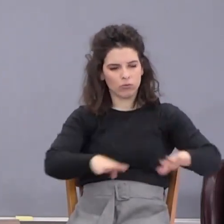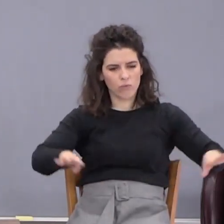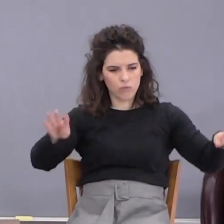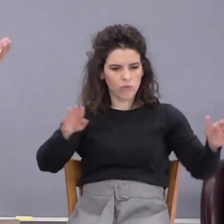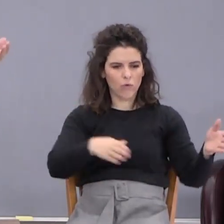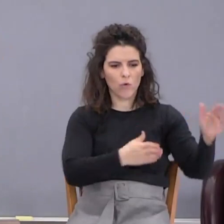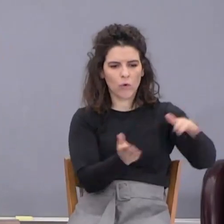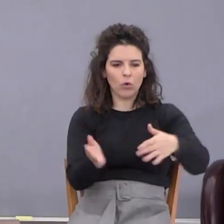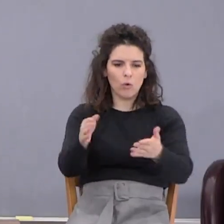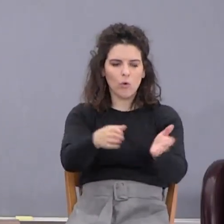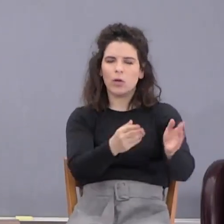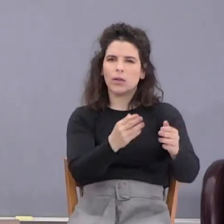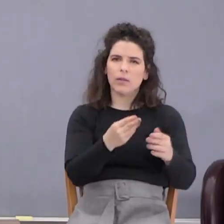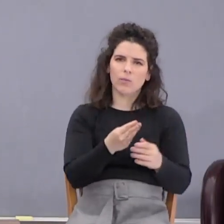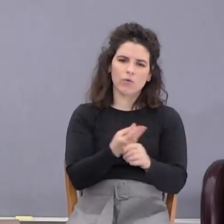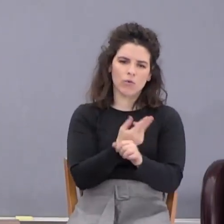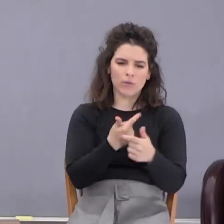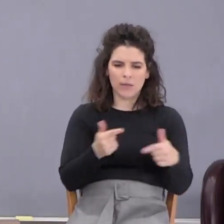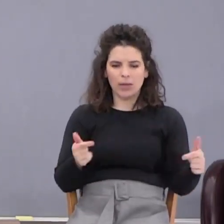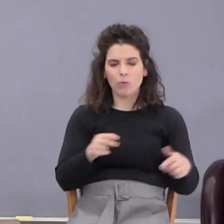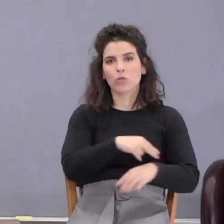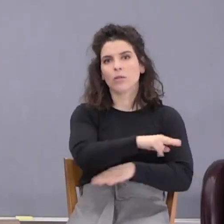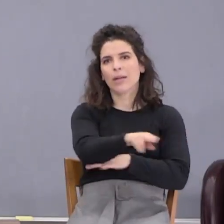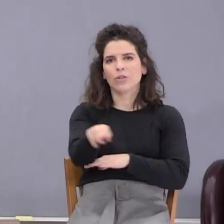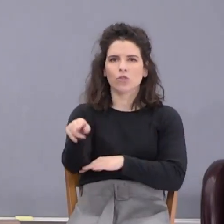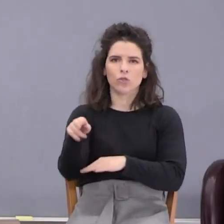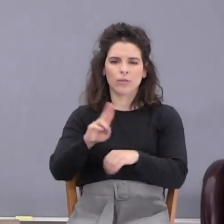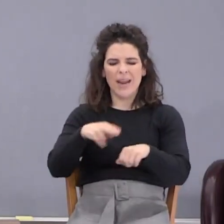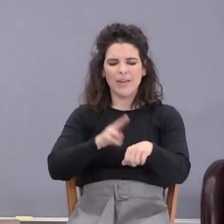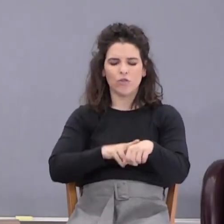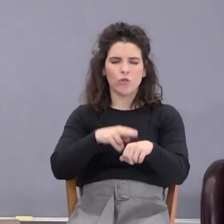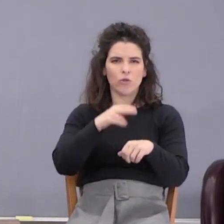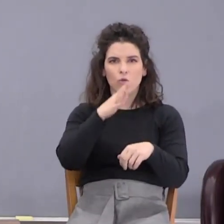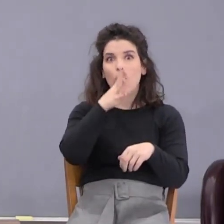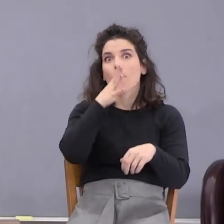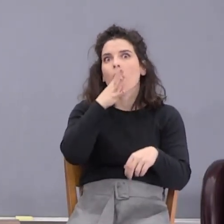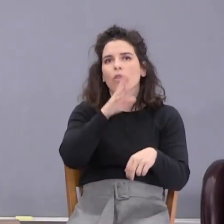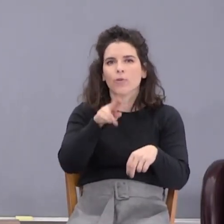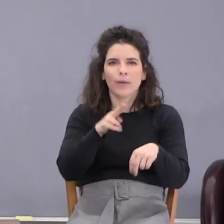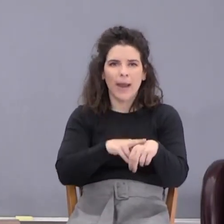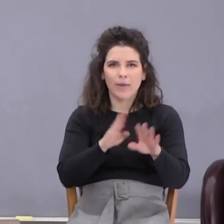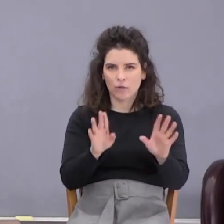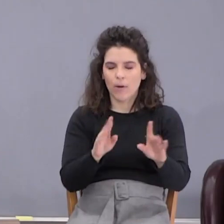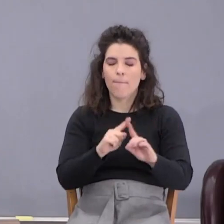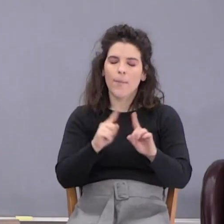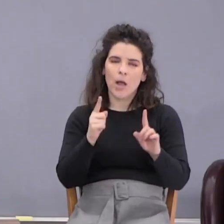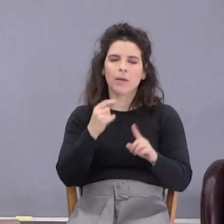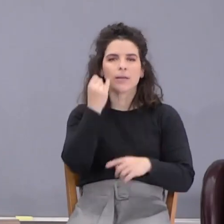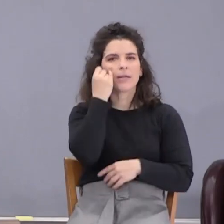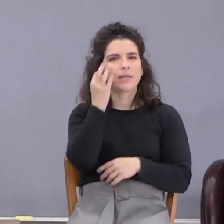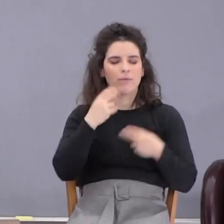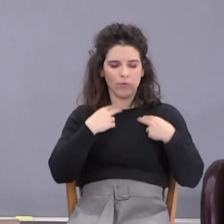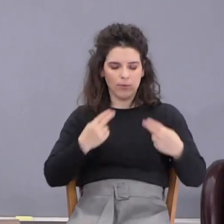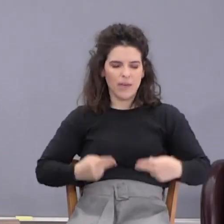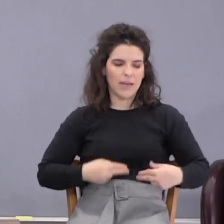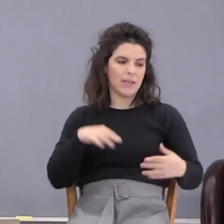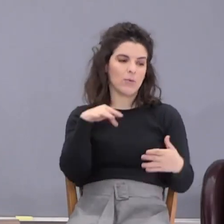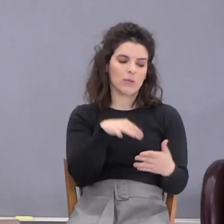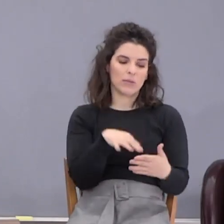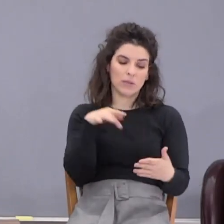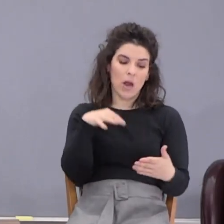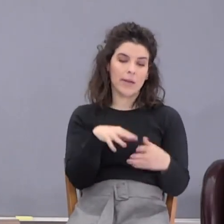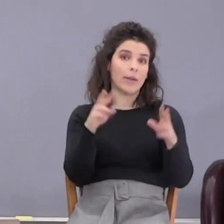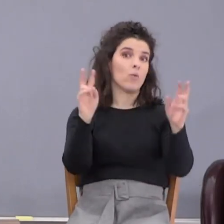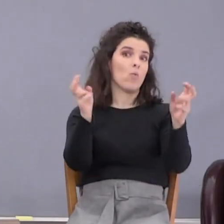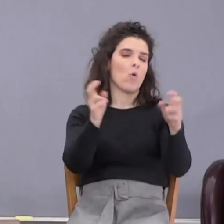language nature. In fact, you know, worshiping Mother Nature, so on and so forth. If humanity would study,